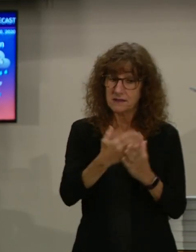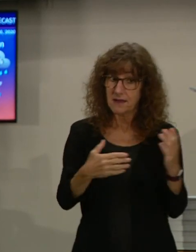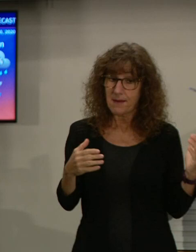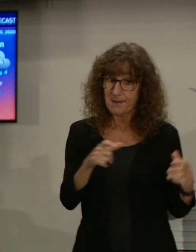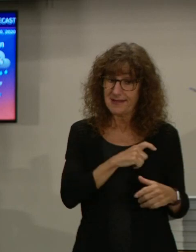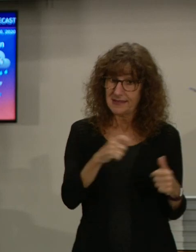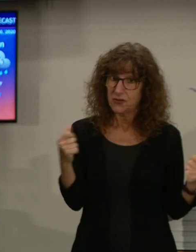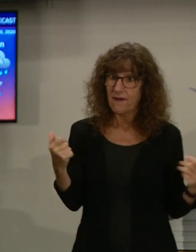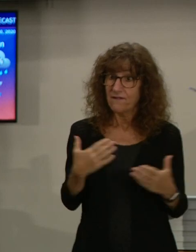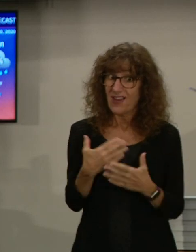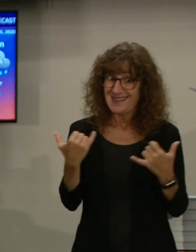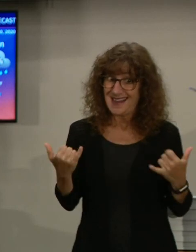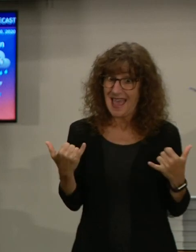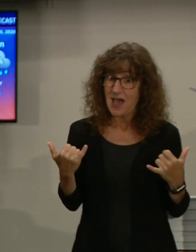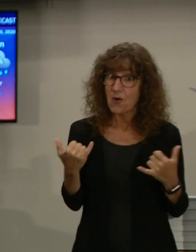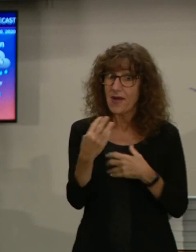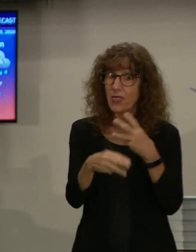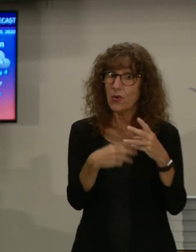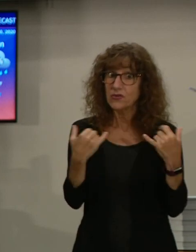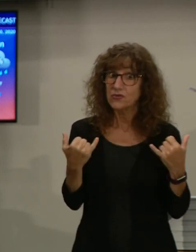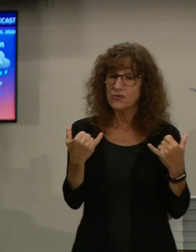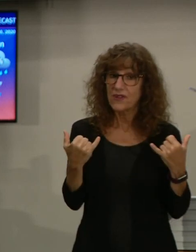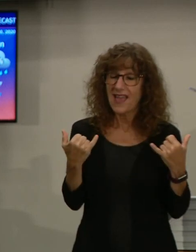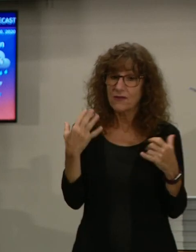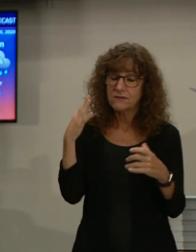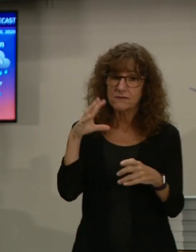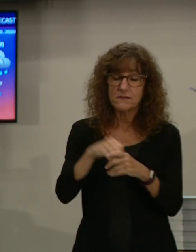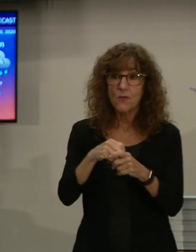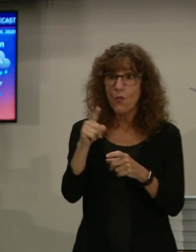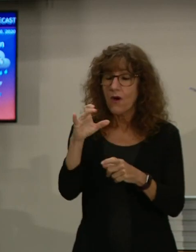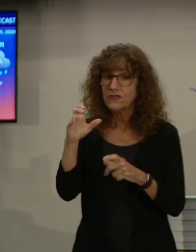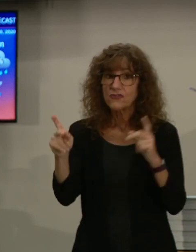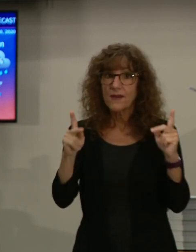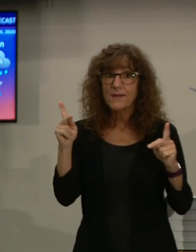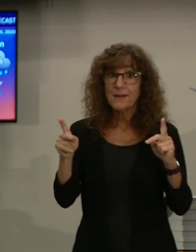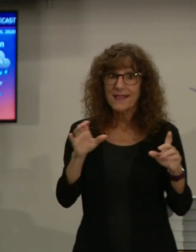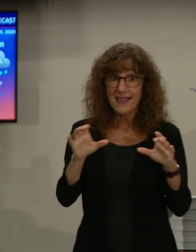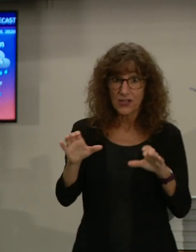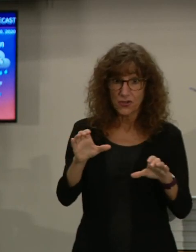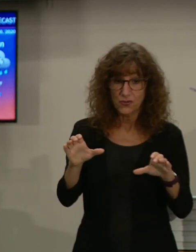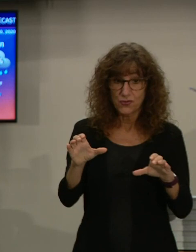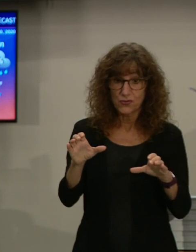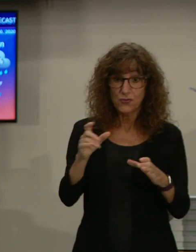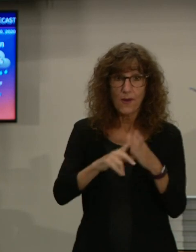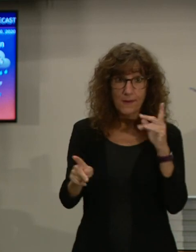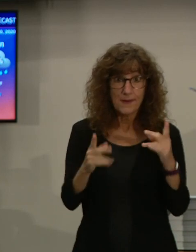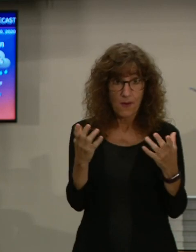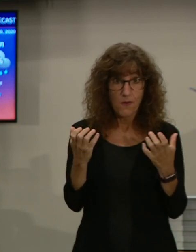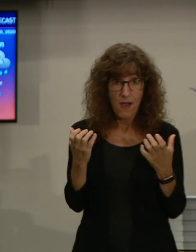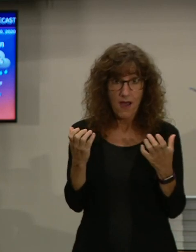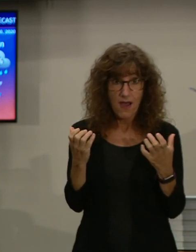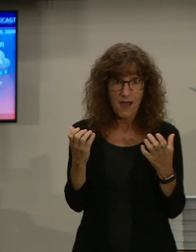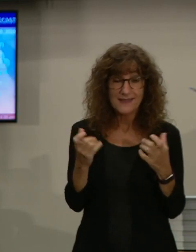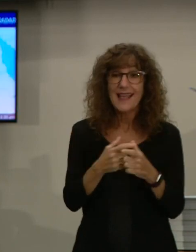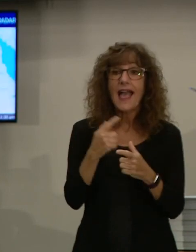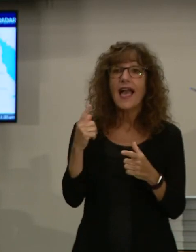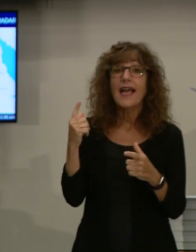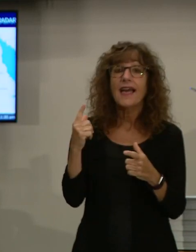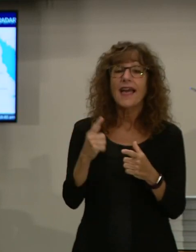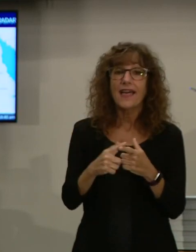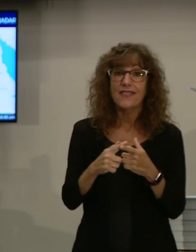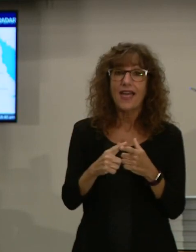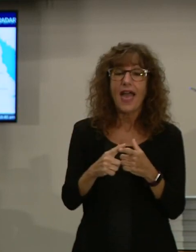In this climate, you go and engage in a crowd of 100 or so people, and you do the job that people ask you to do, and then you